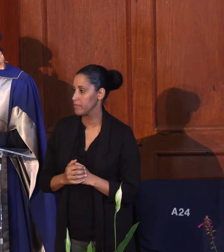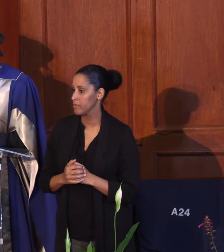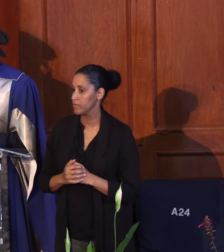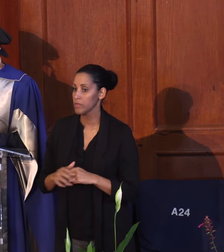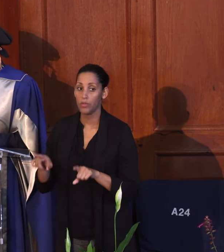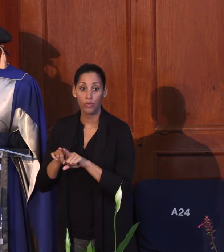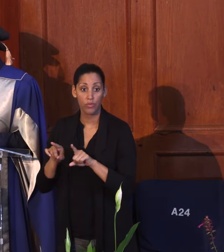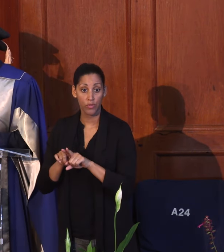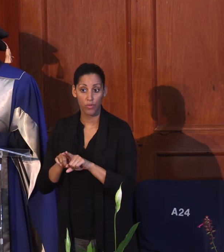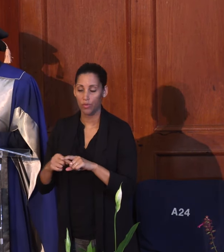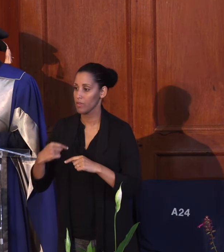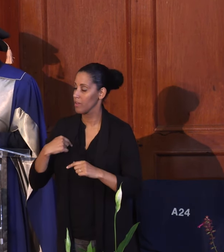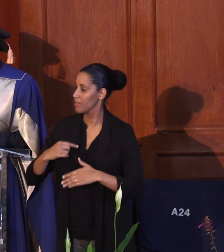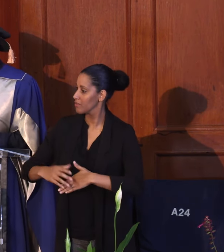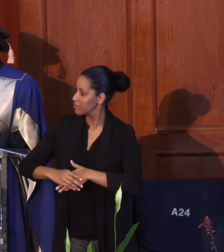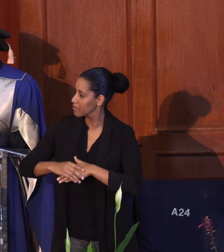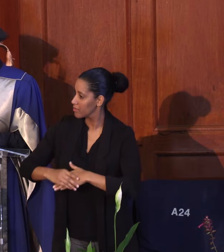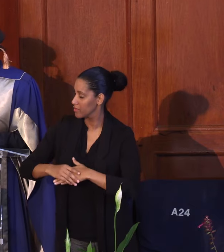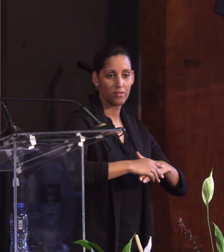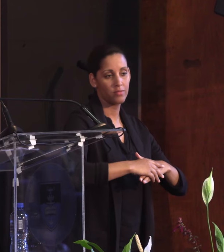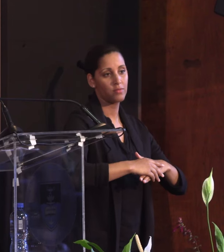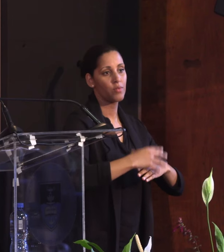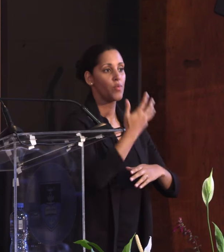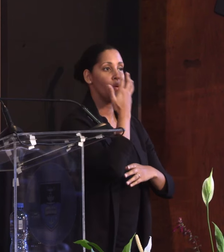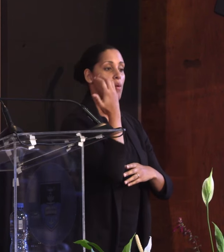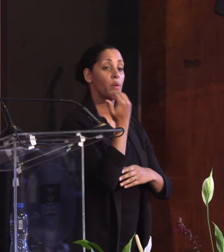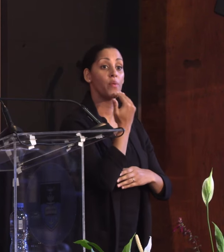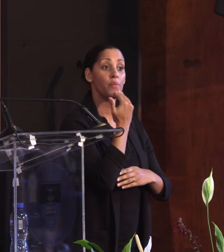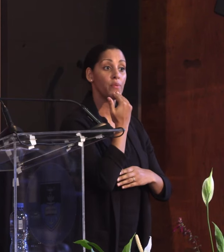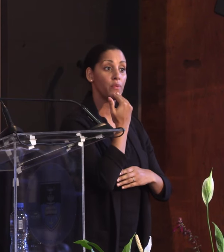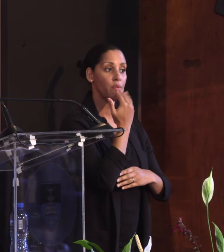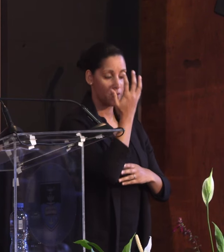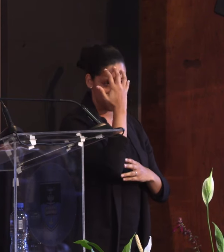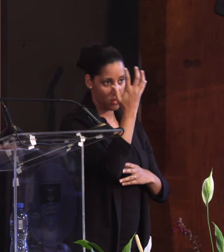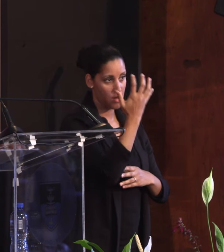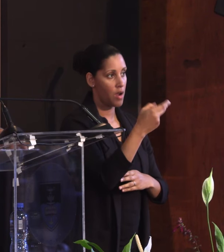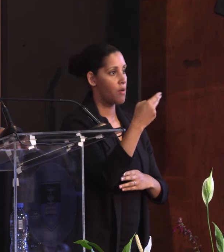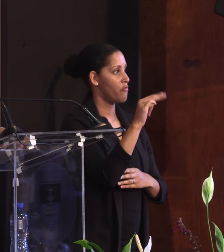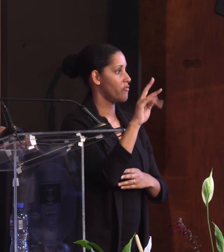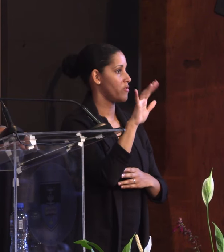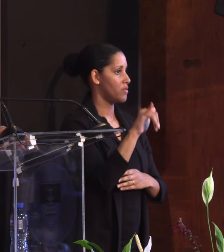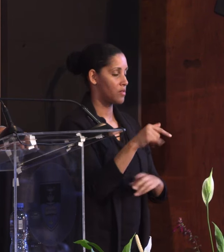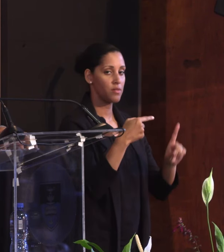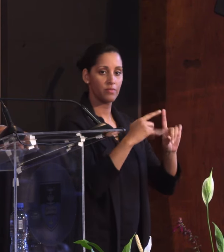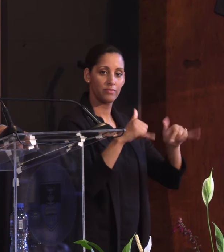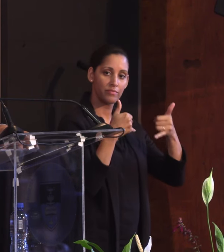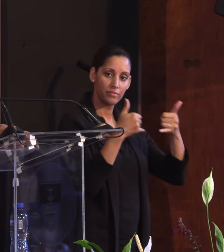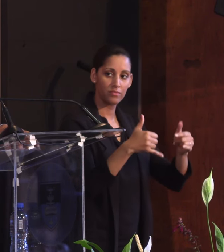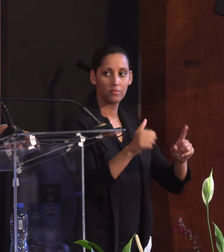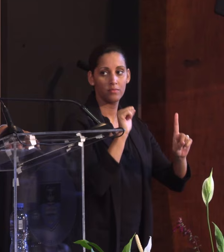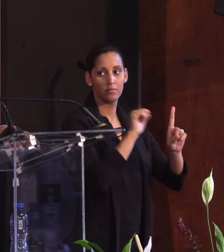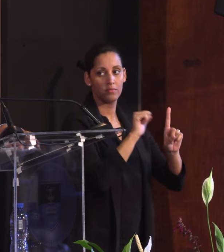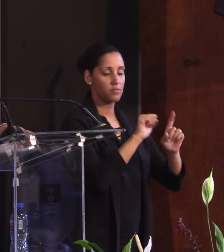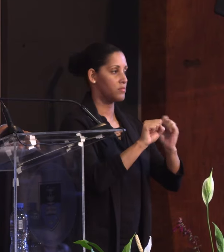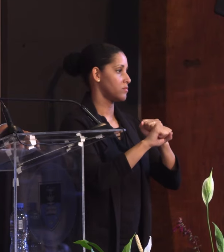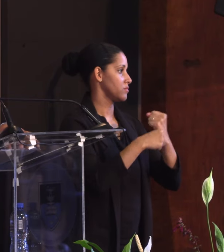also congratulate most warmly Professor Brian Huntley on the award to him of the degree